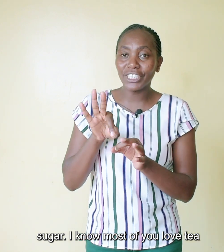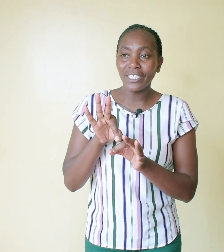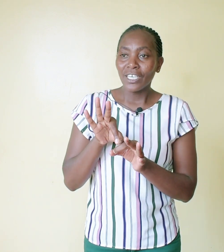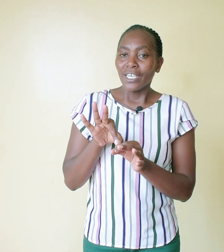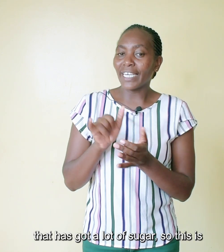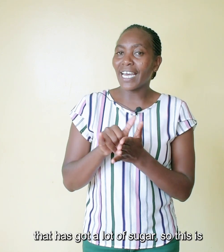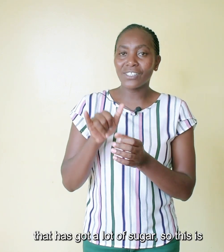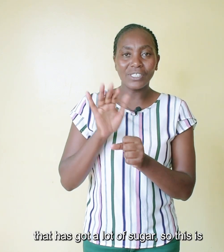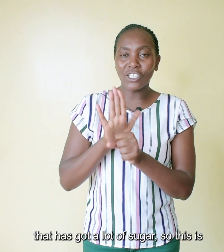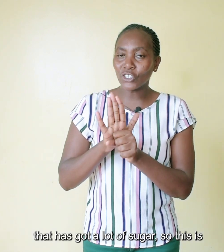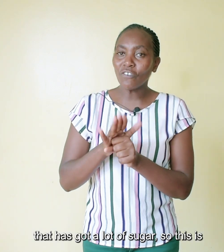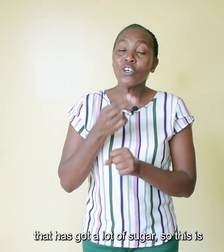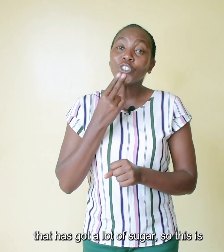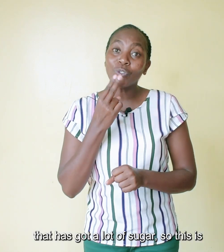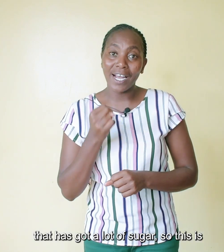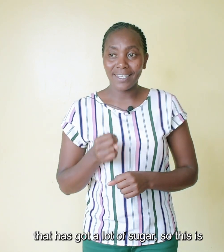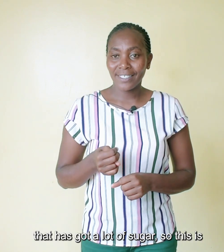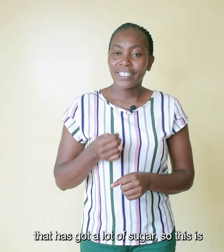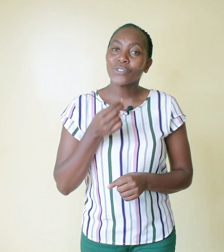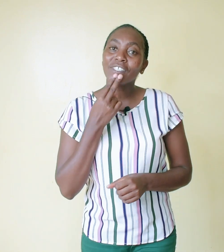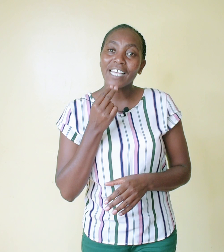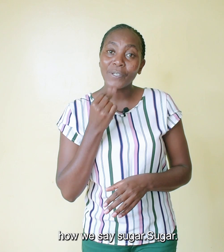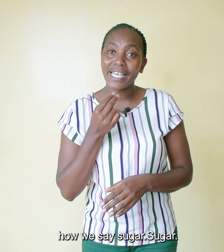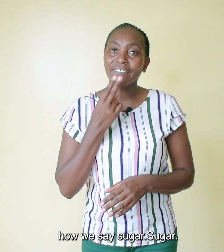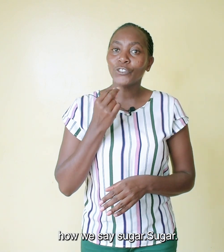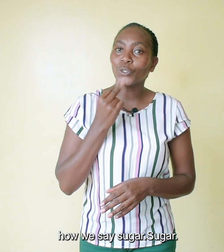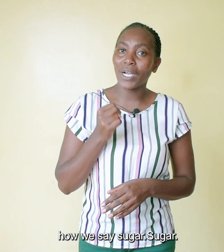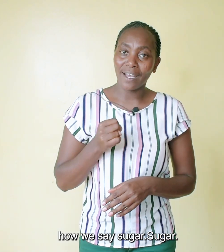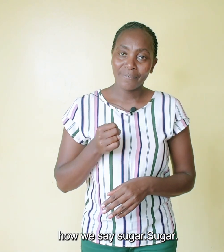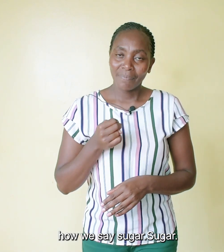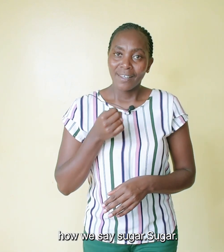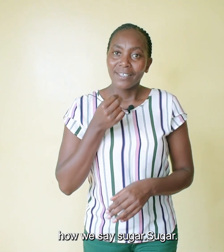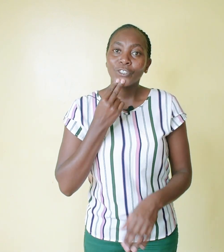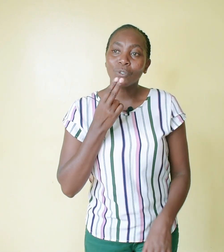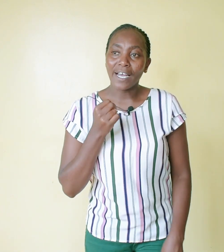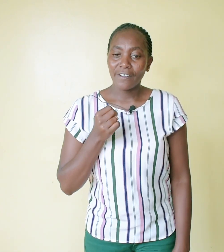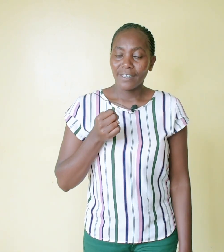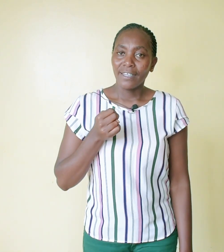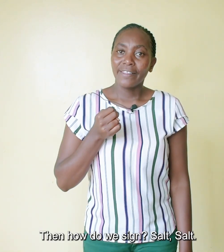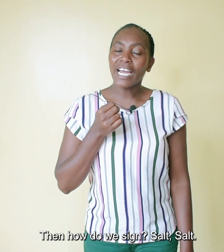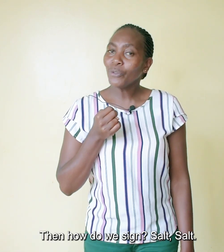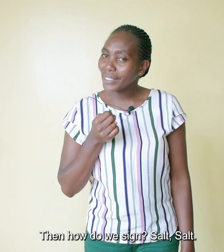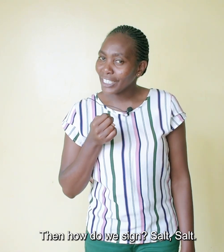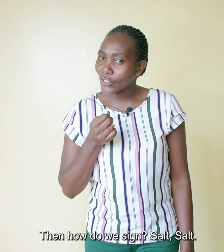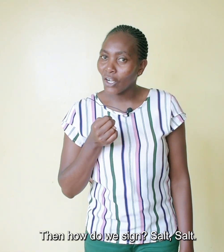tea that has got a lot of sugar. So this is how we sign sugar. Sugar. Then how do we sign